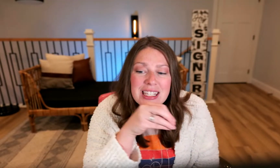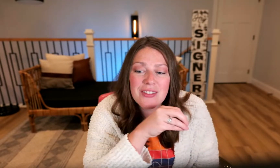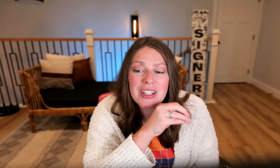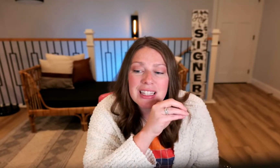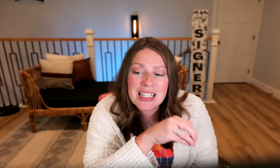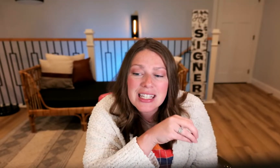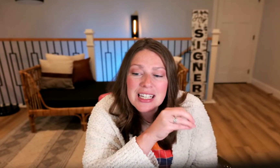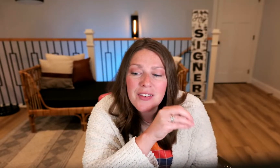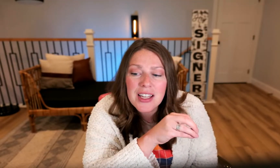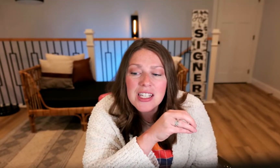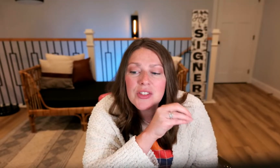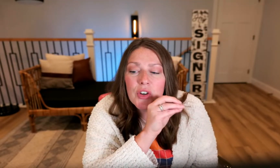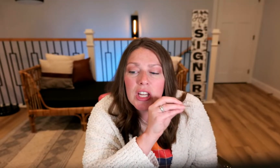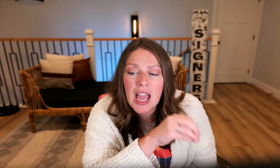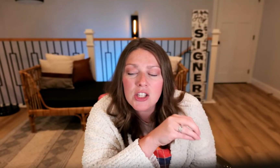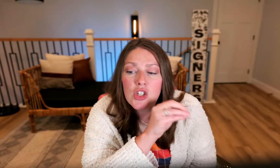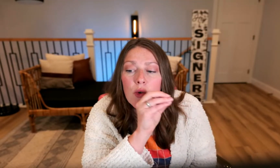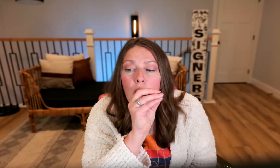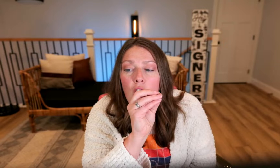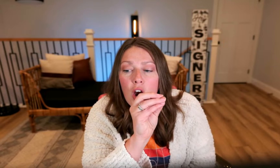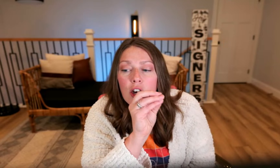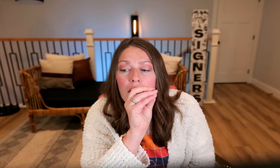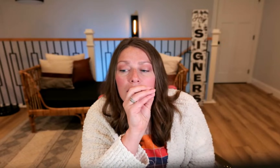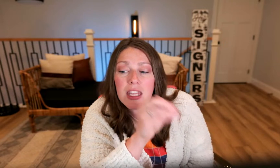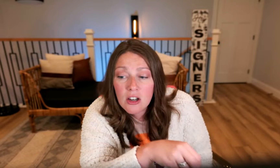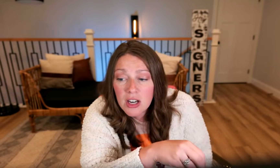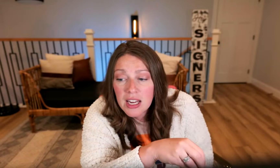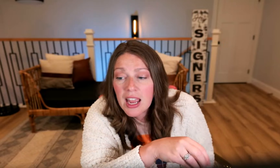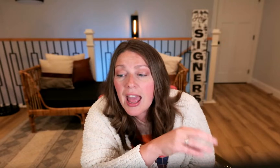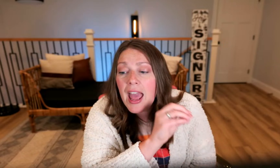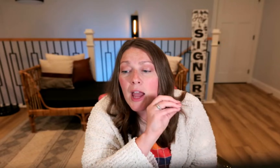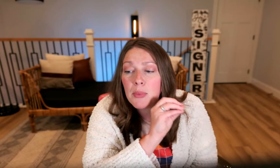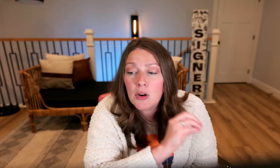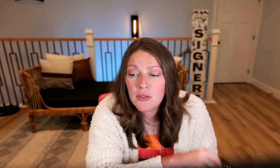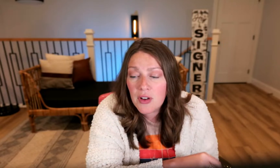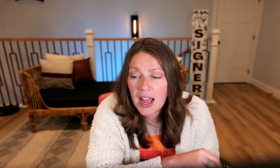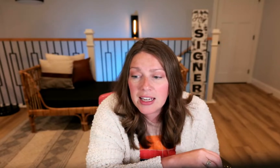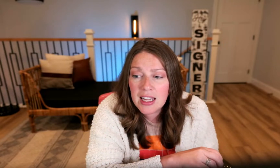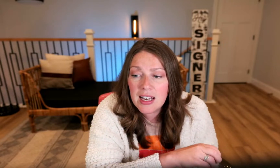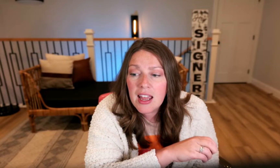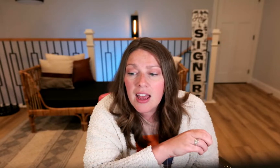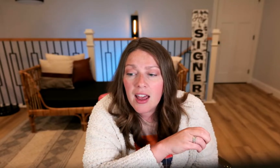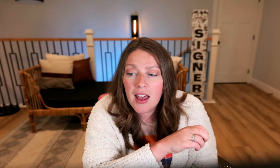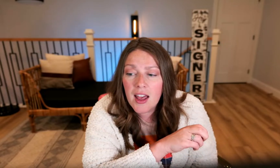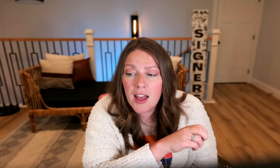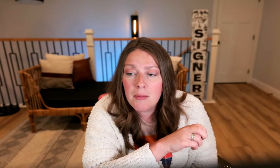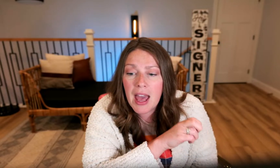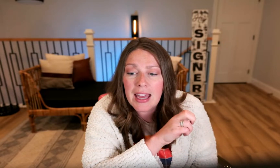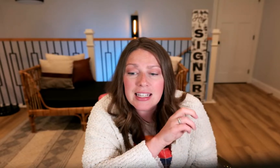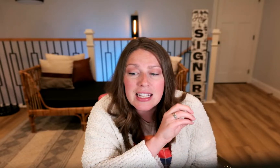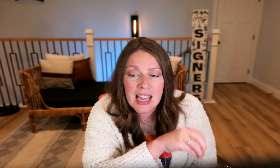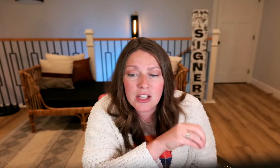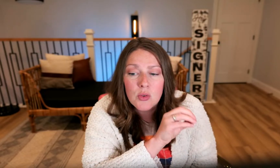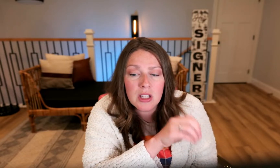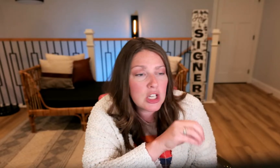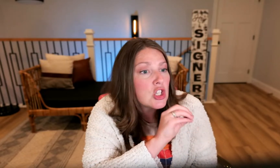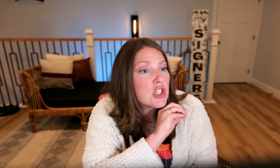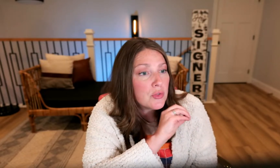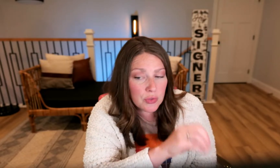assistive listening devices for guests who are hard of hearing and provided at guest relations free